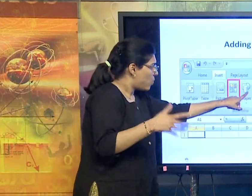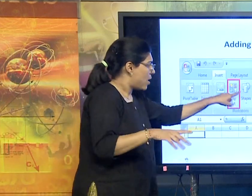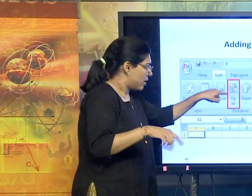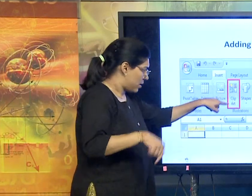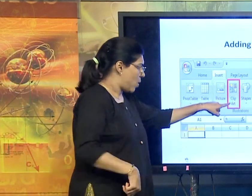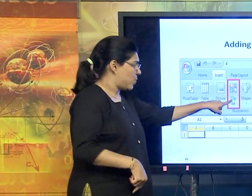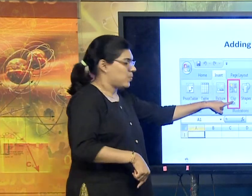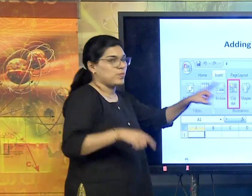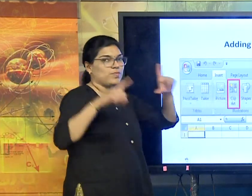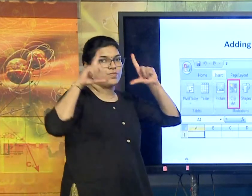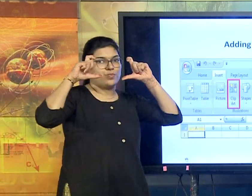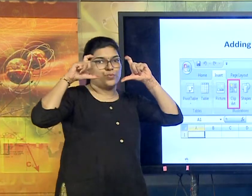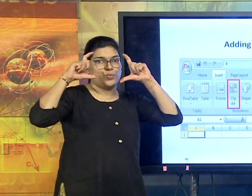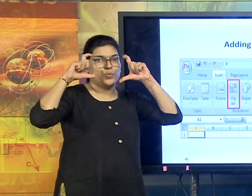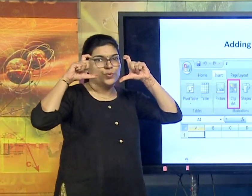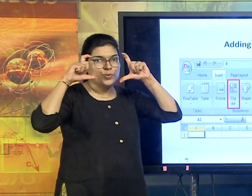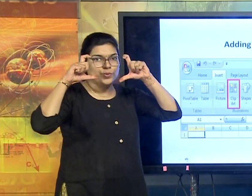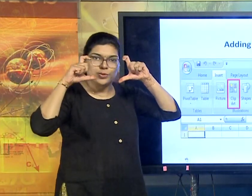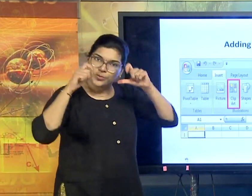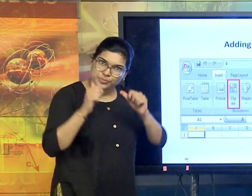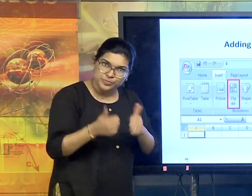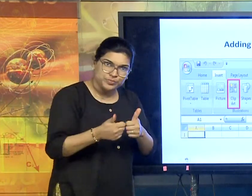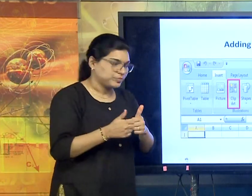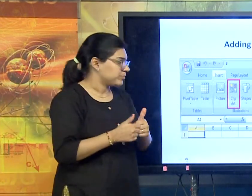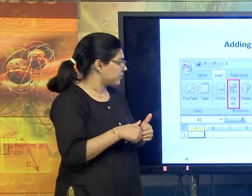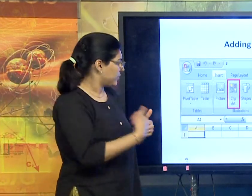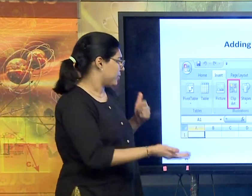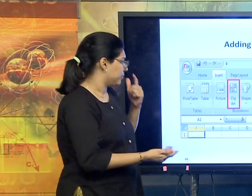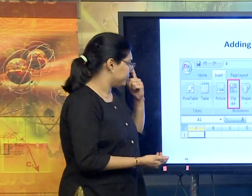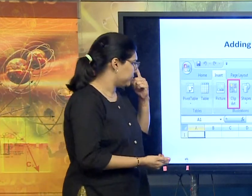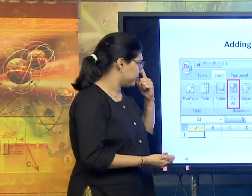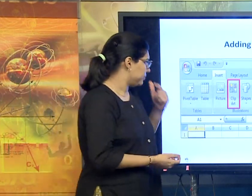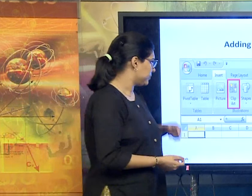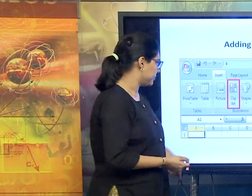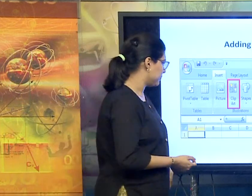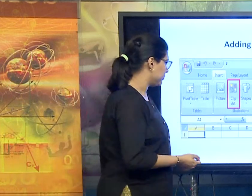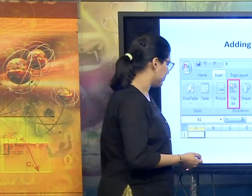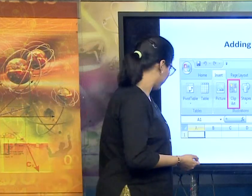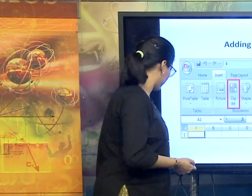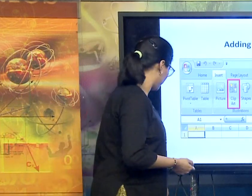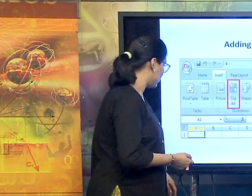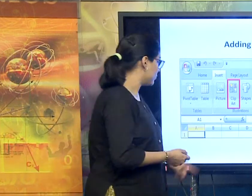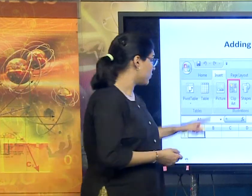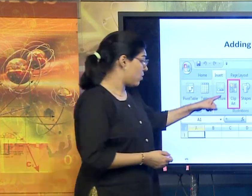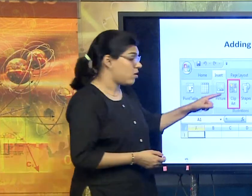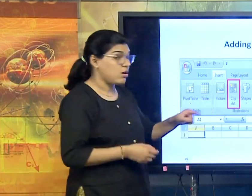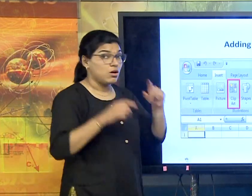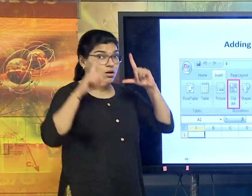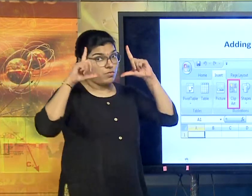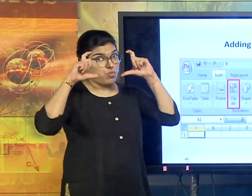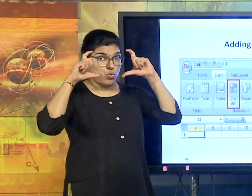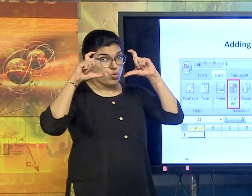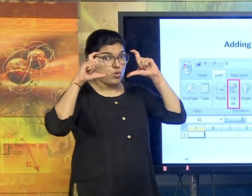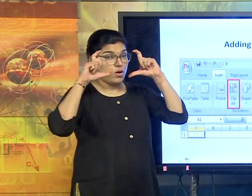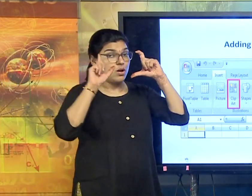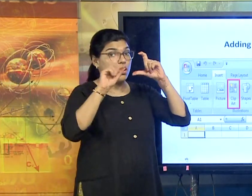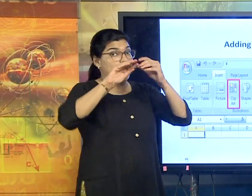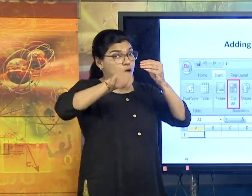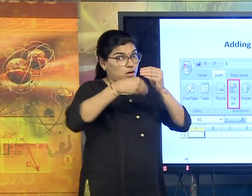that insert column also. In a same insert column. We have already understood the smart art and shapes, and